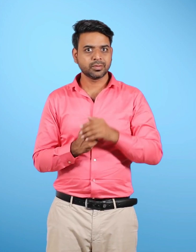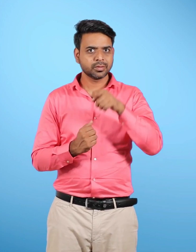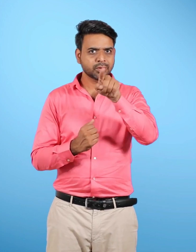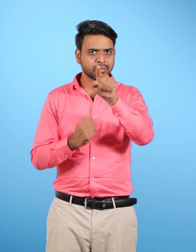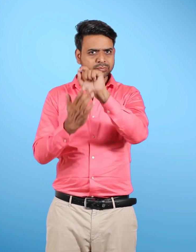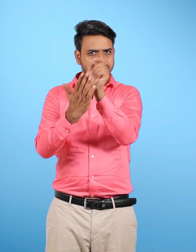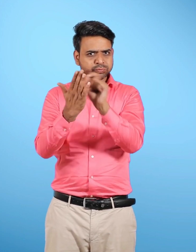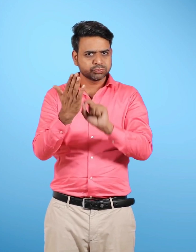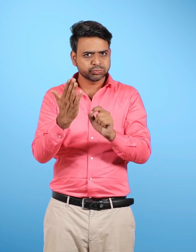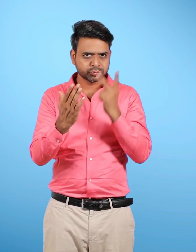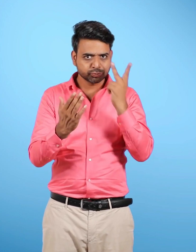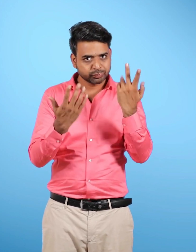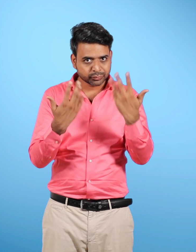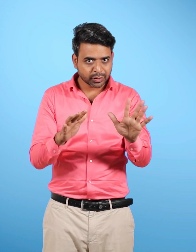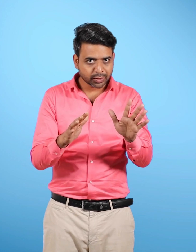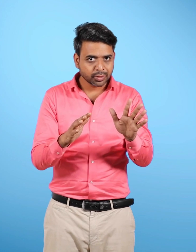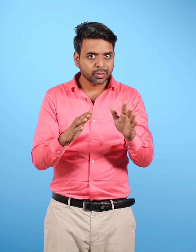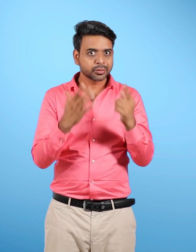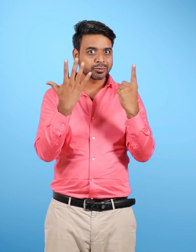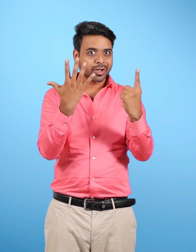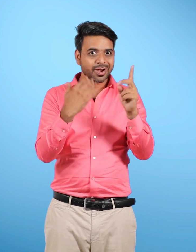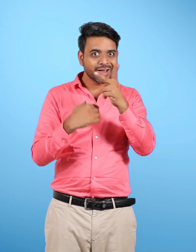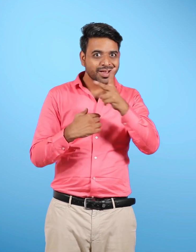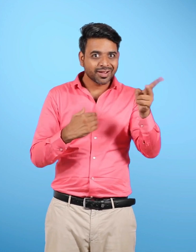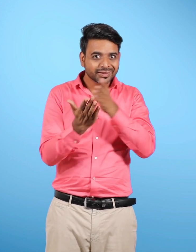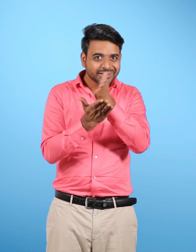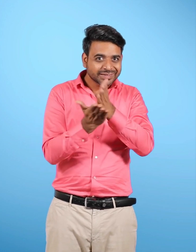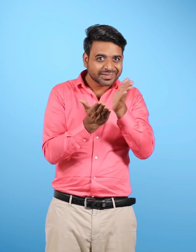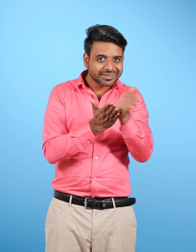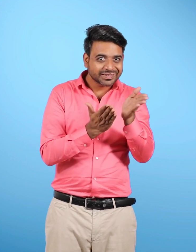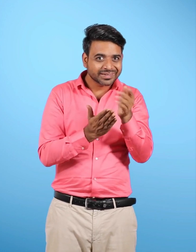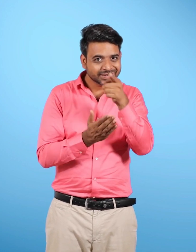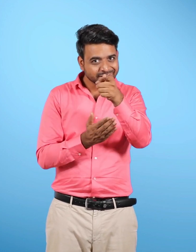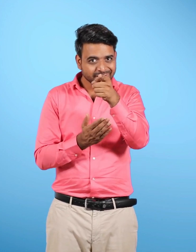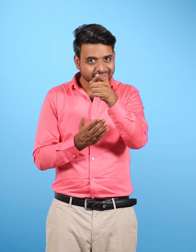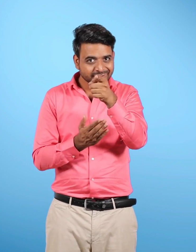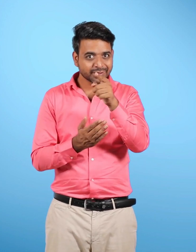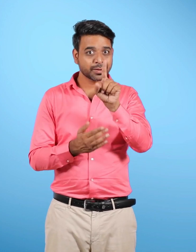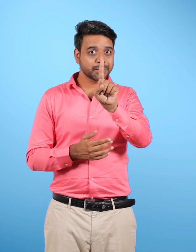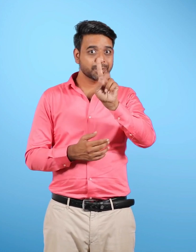Note that in the arrangements shown in figure 12.5a and F,